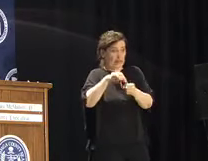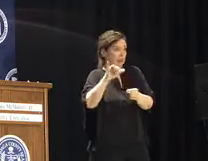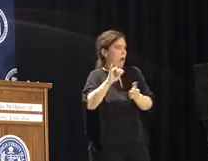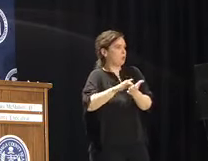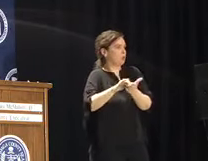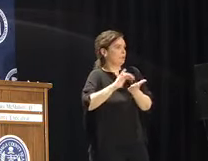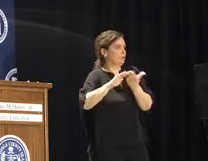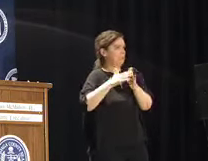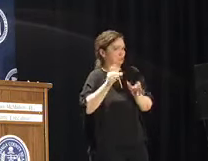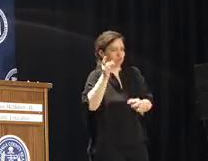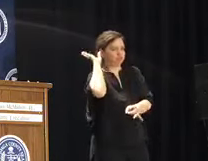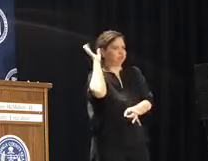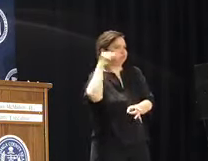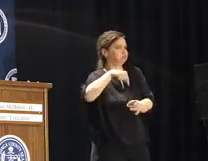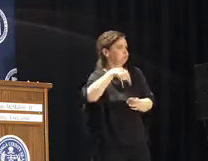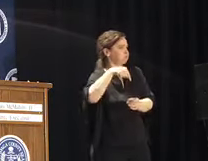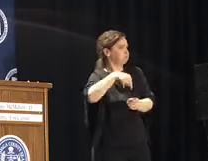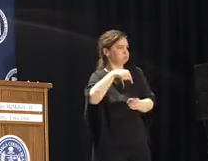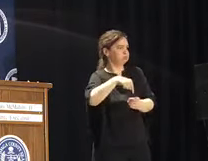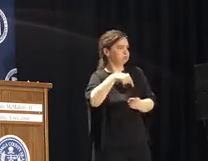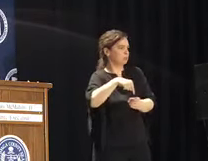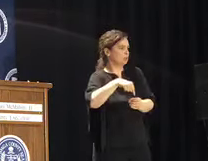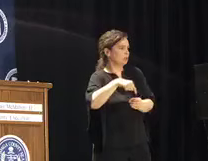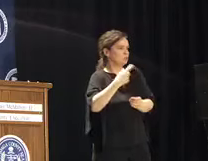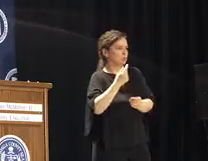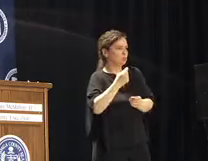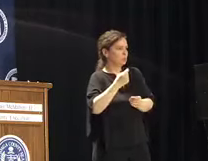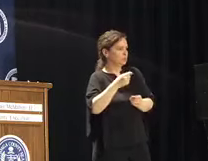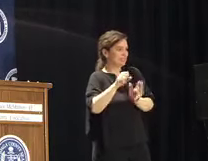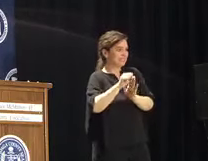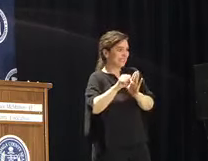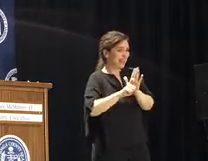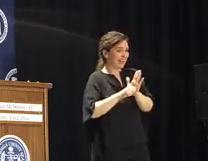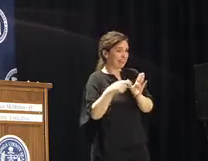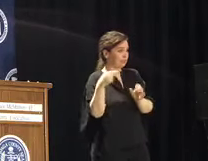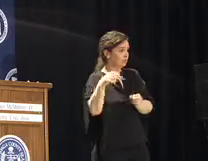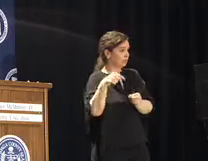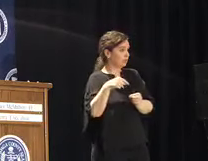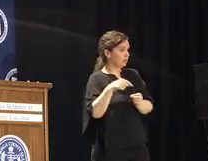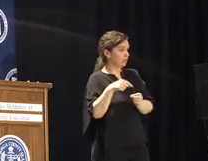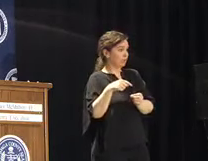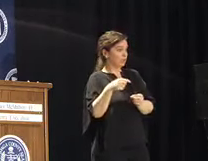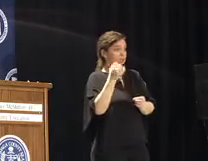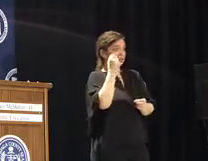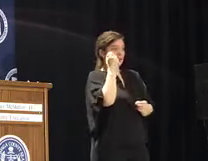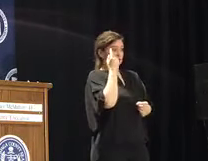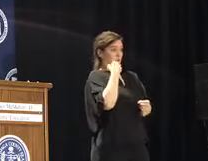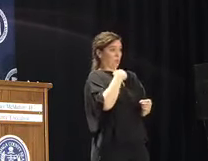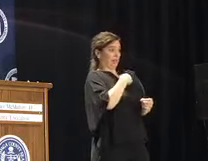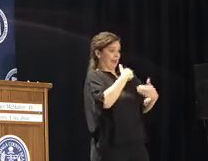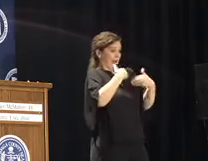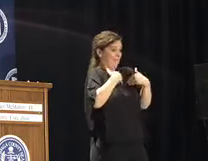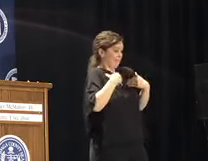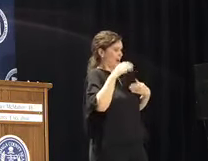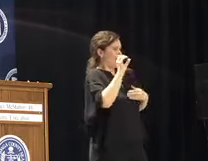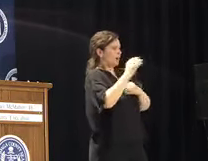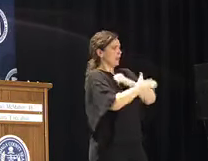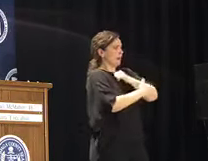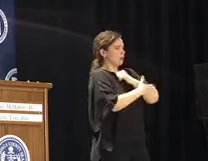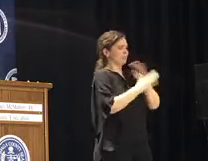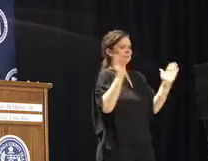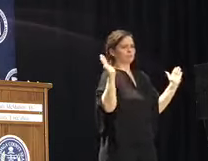many cases as Onondaga County, some states. And that's, we can get into funding bills and things like that. I think the governor talked a little bit about